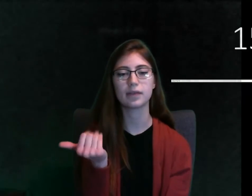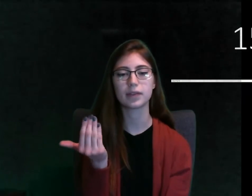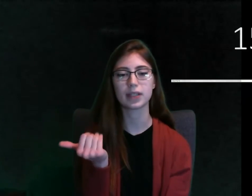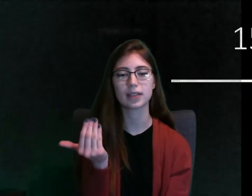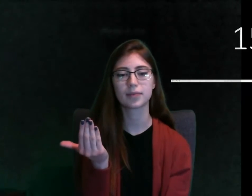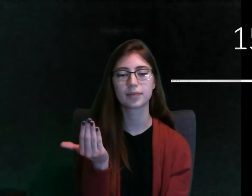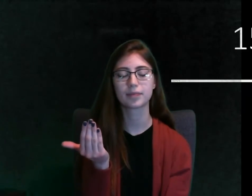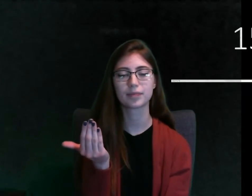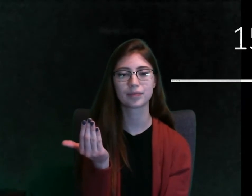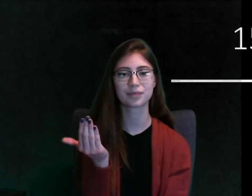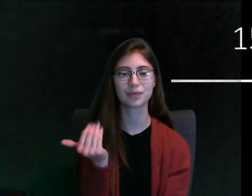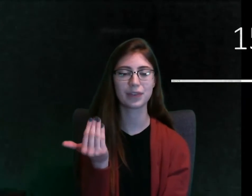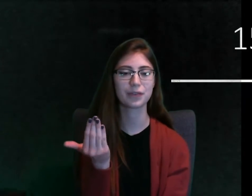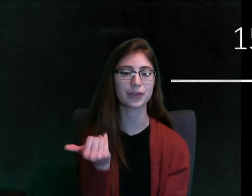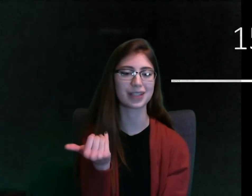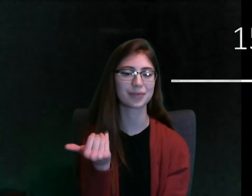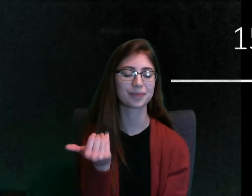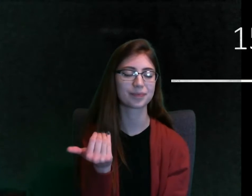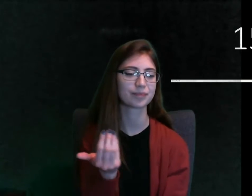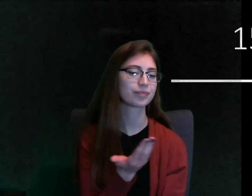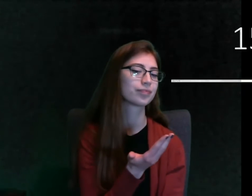15, 15,